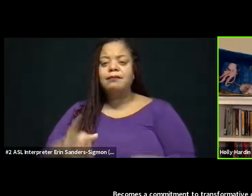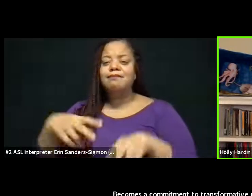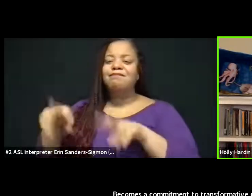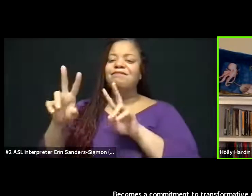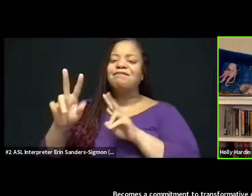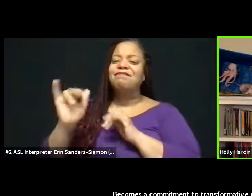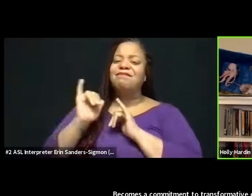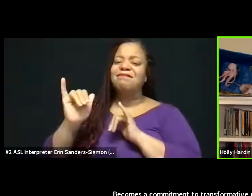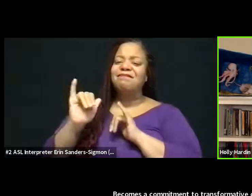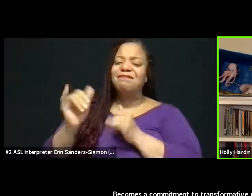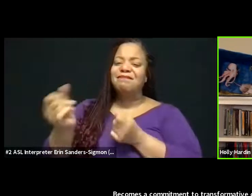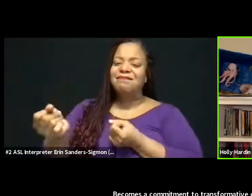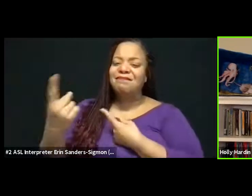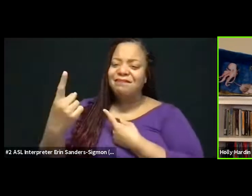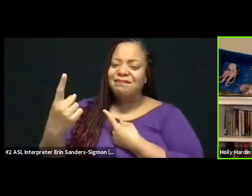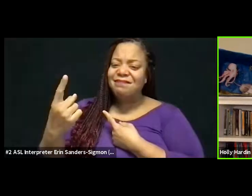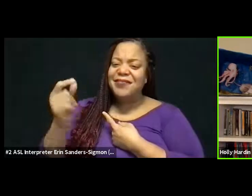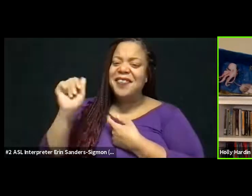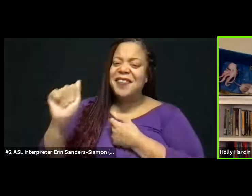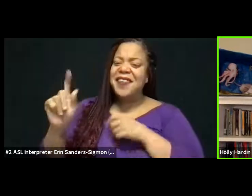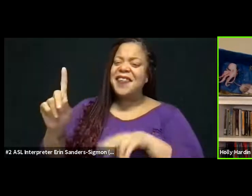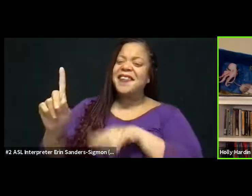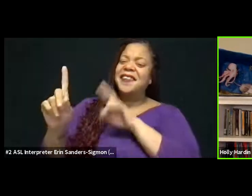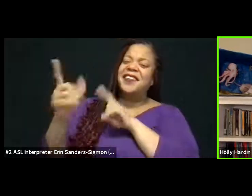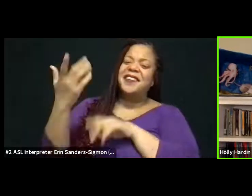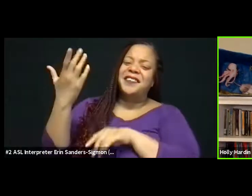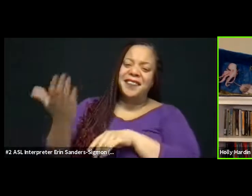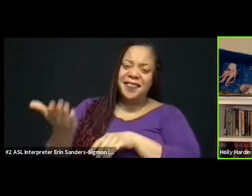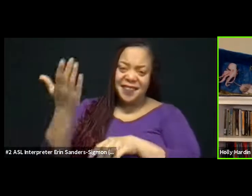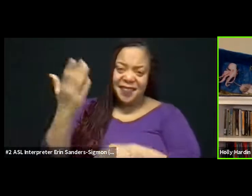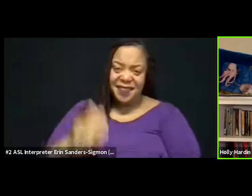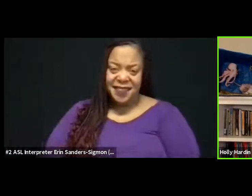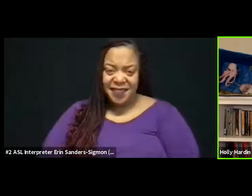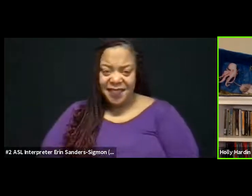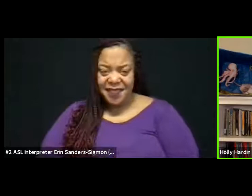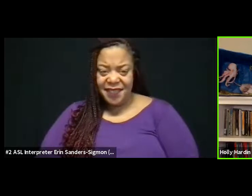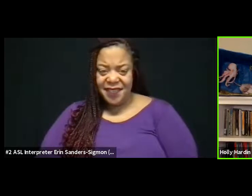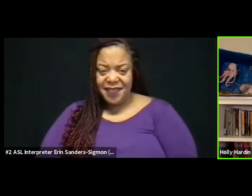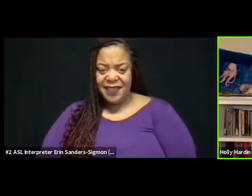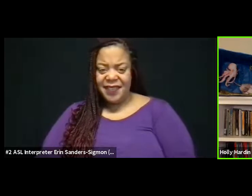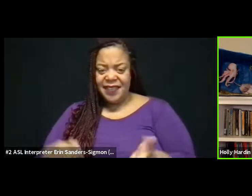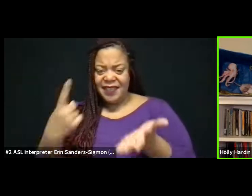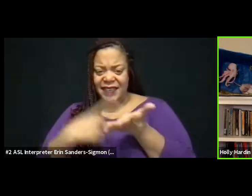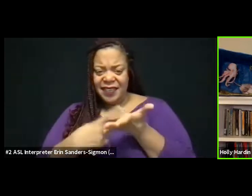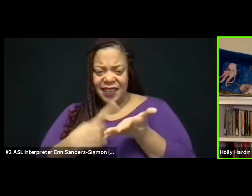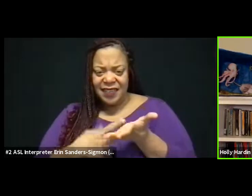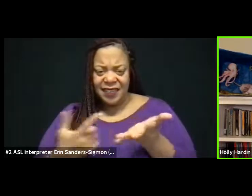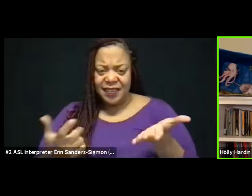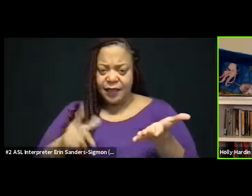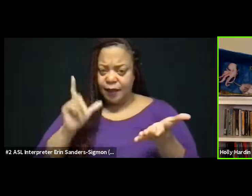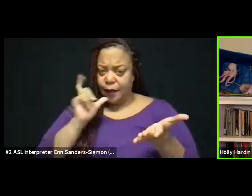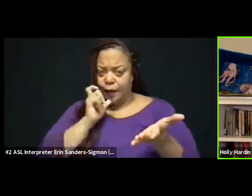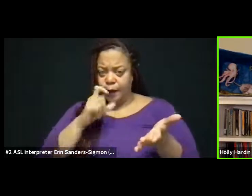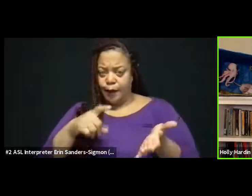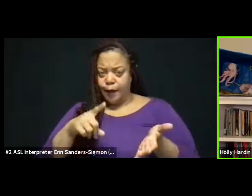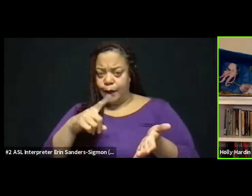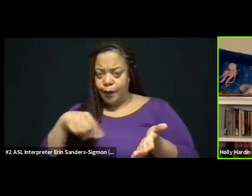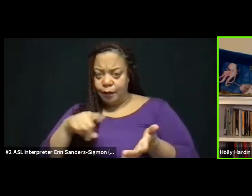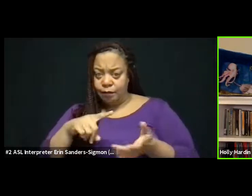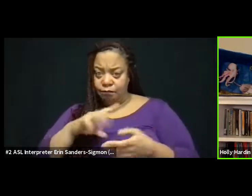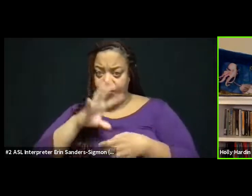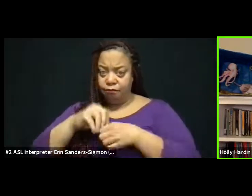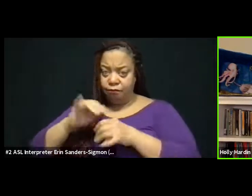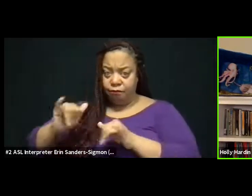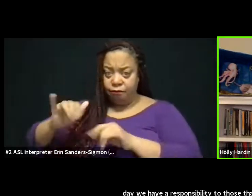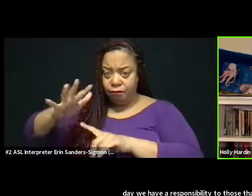further and talking about who in our families, who in our communities that we can bring in that we might not have, other people in the